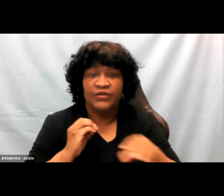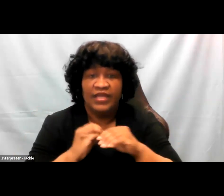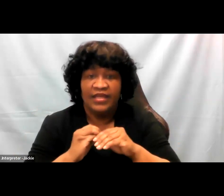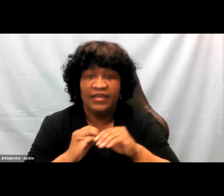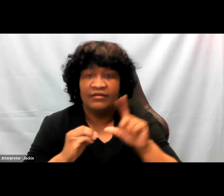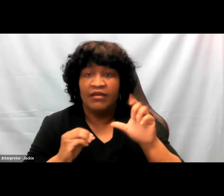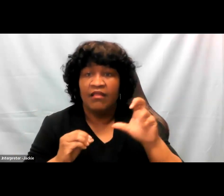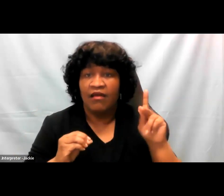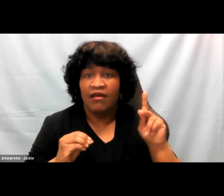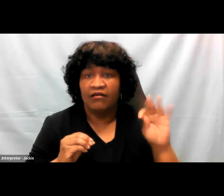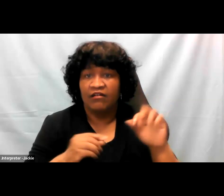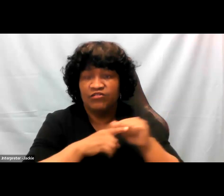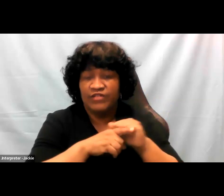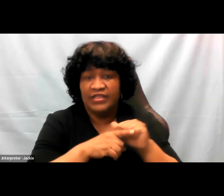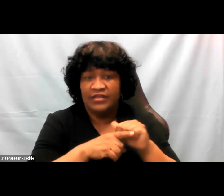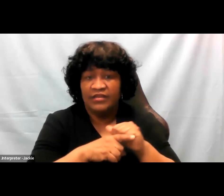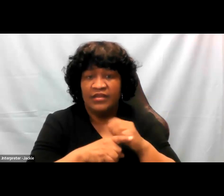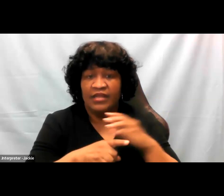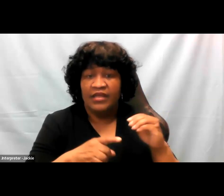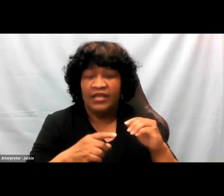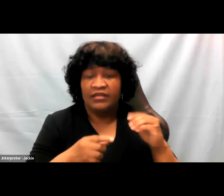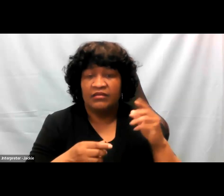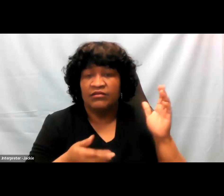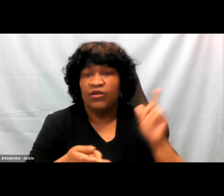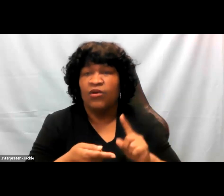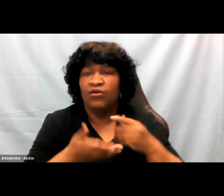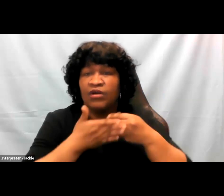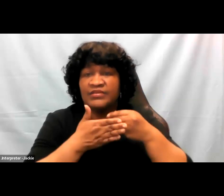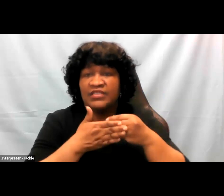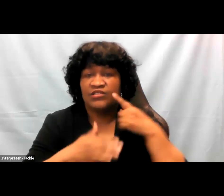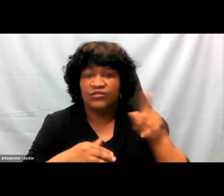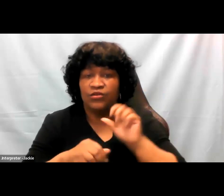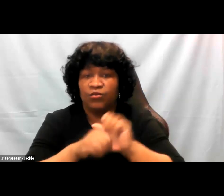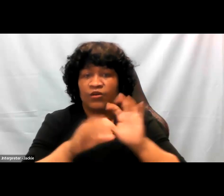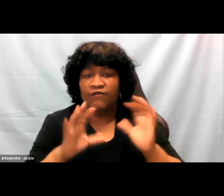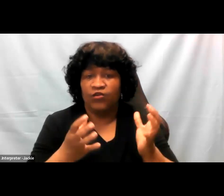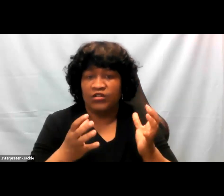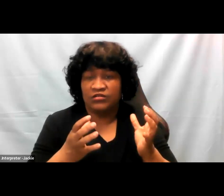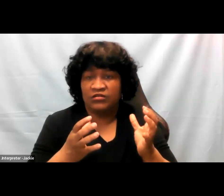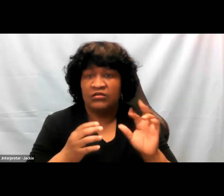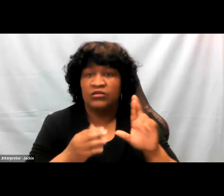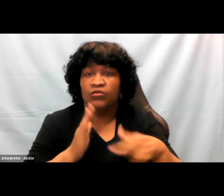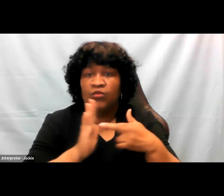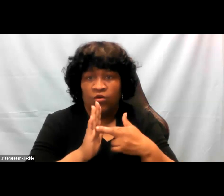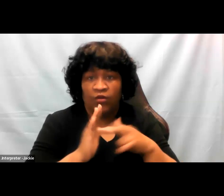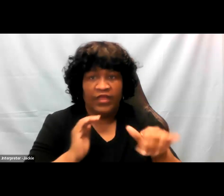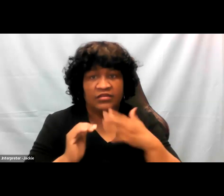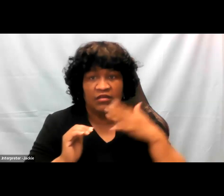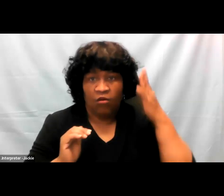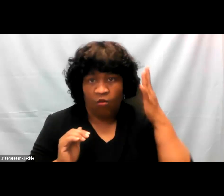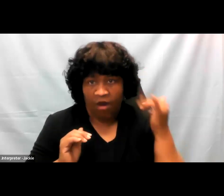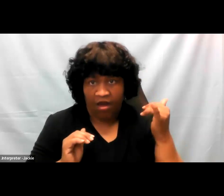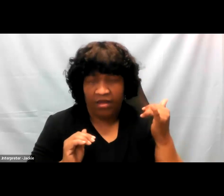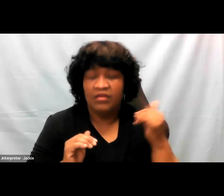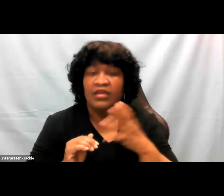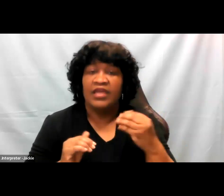of training and low compensation to the workforce row that we were developing as a why. And then I